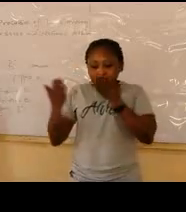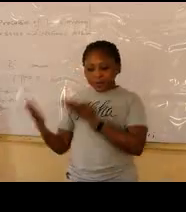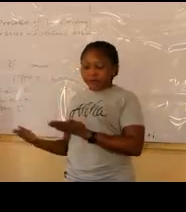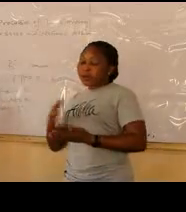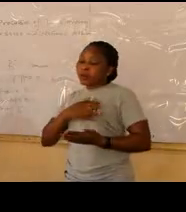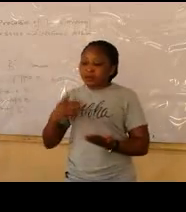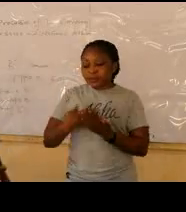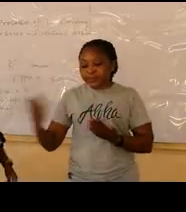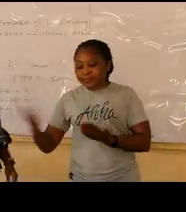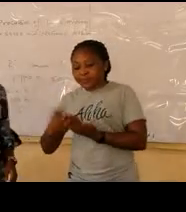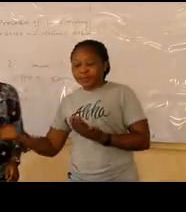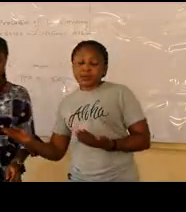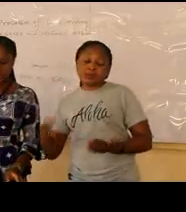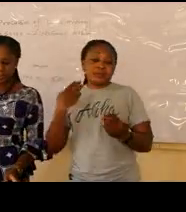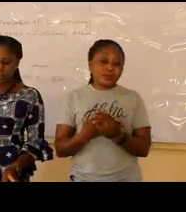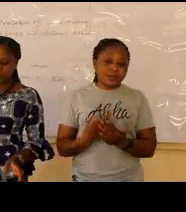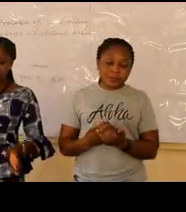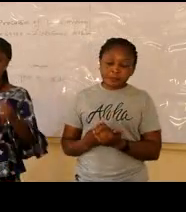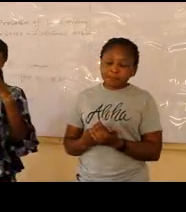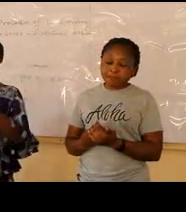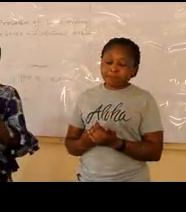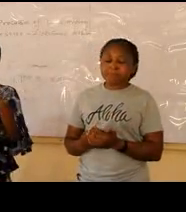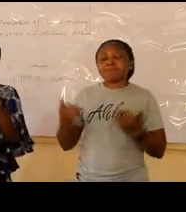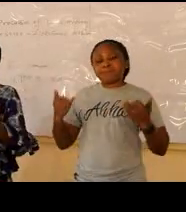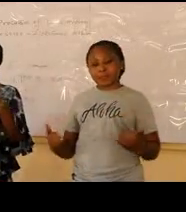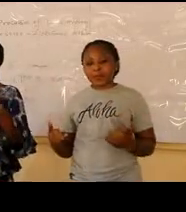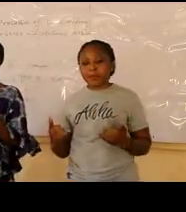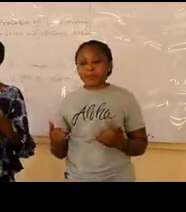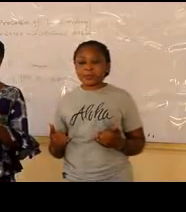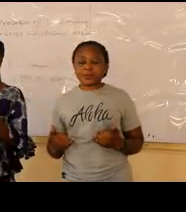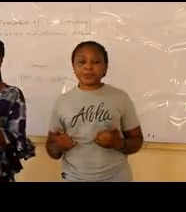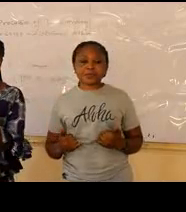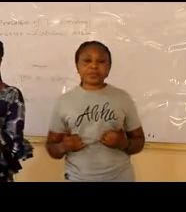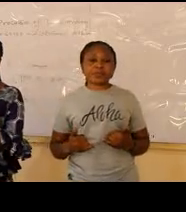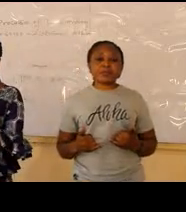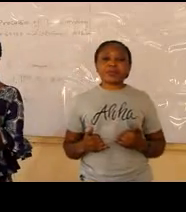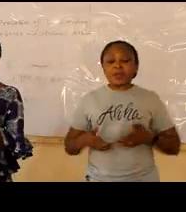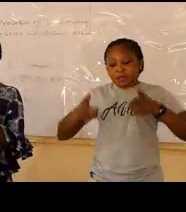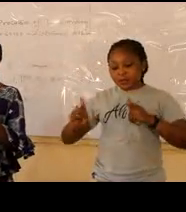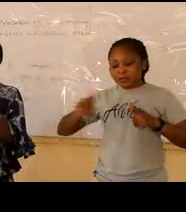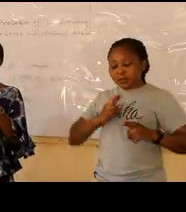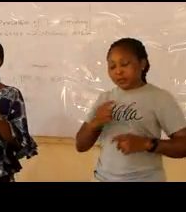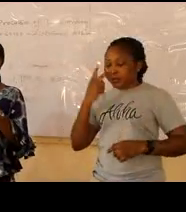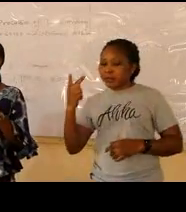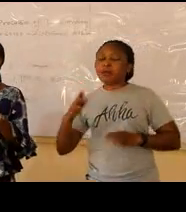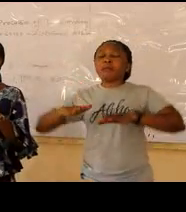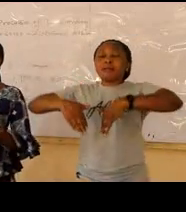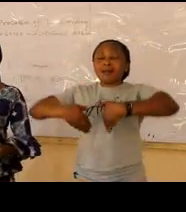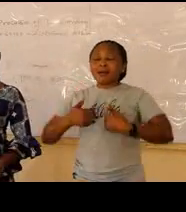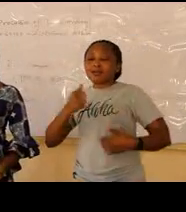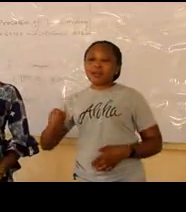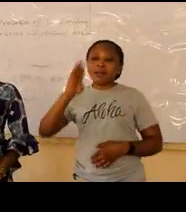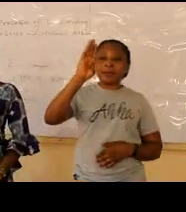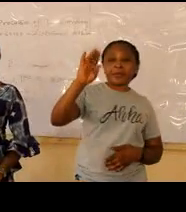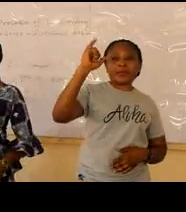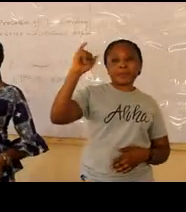what? Budget. Now, let us see the procedures on how a law could become what? How a bill could become